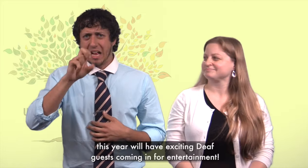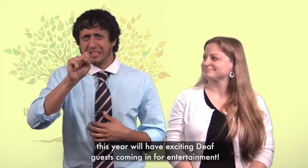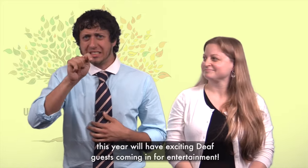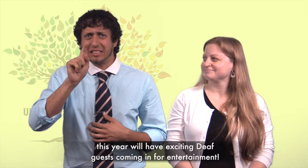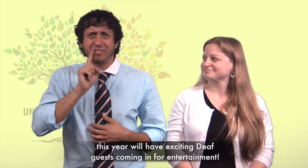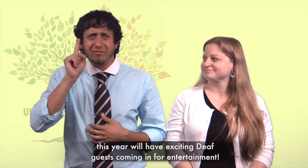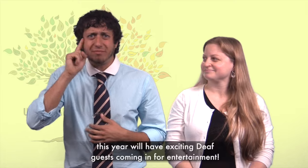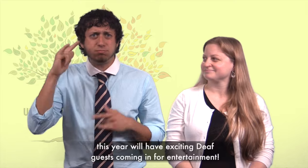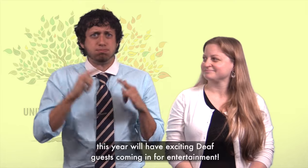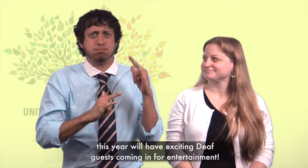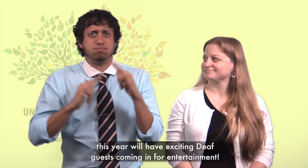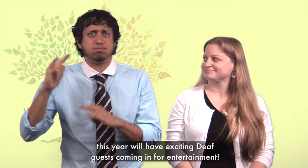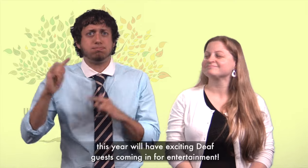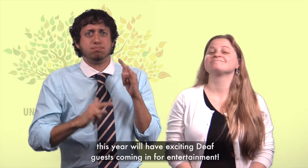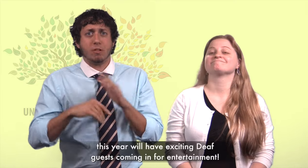coming in for entertainment.